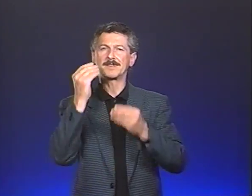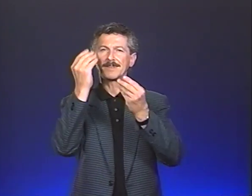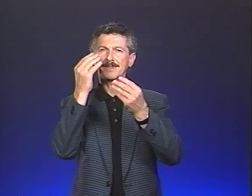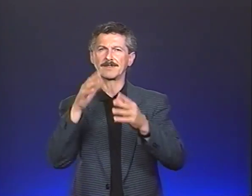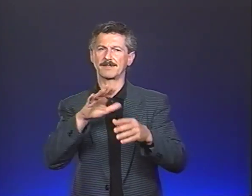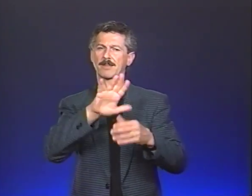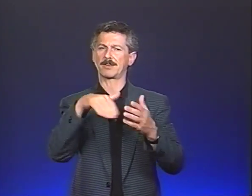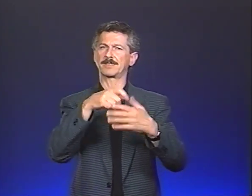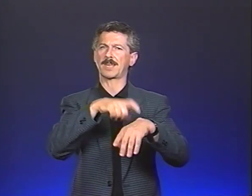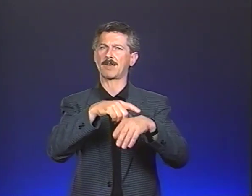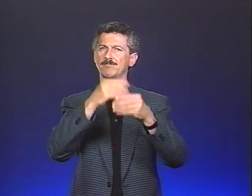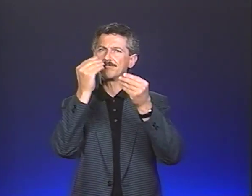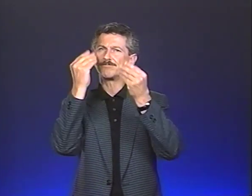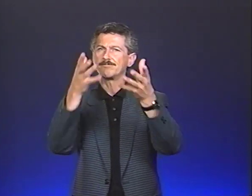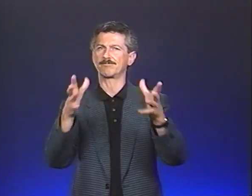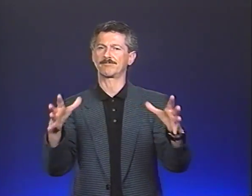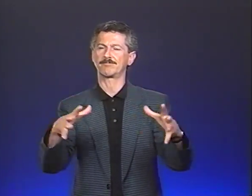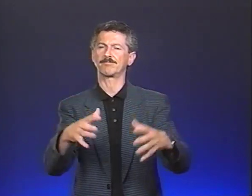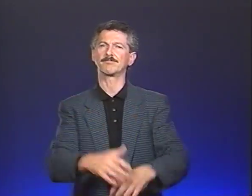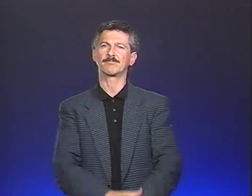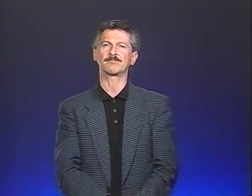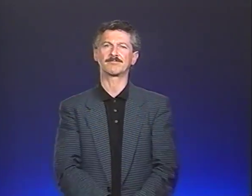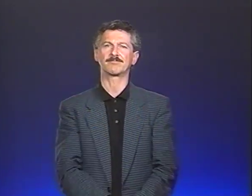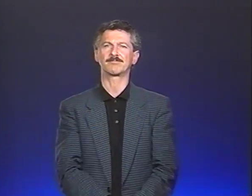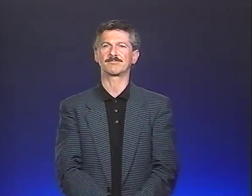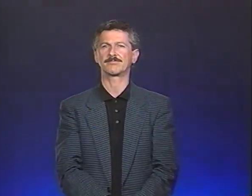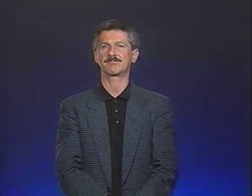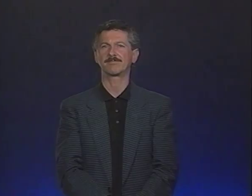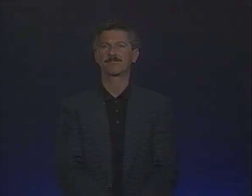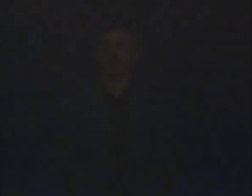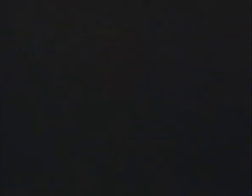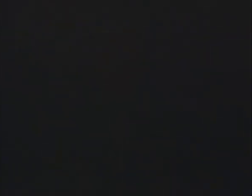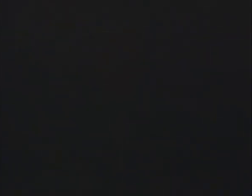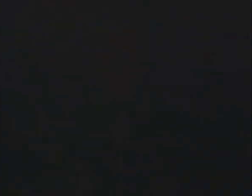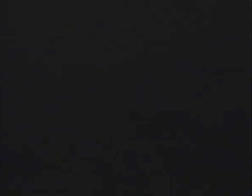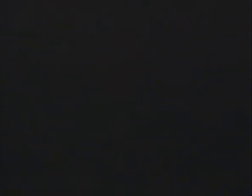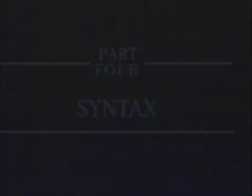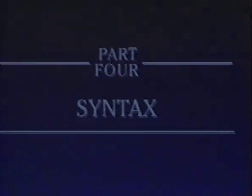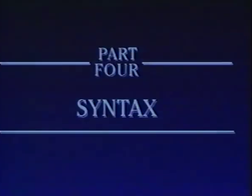Monday. All of these convey time in American Sign Language.